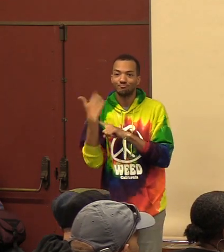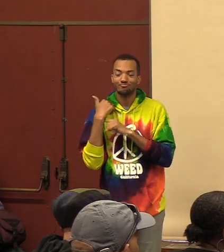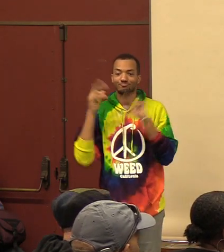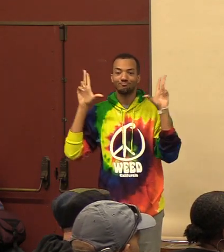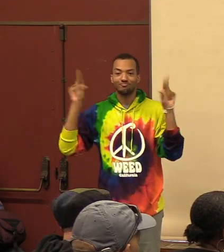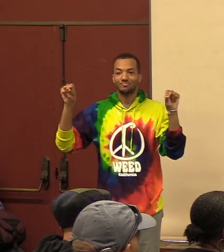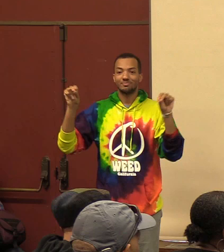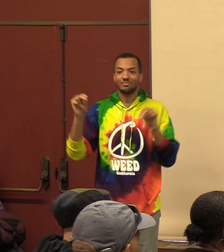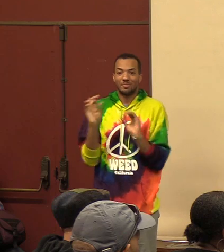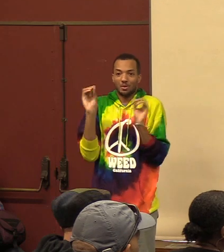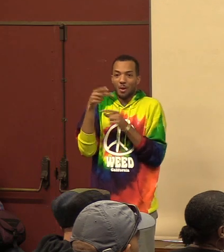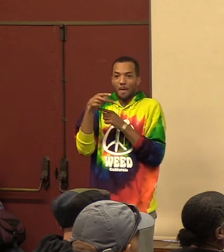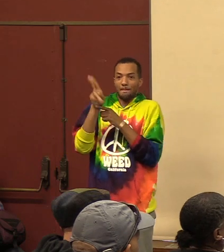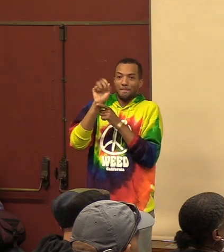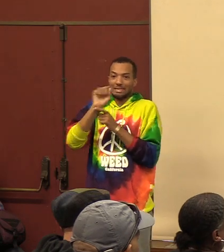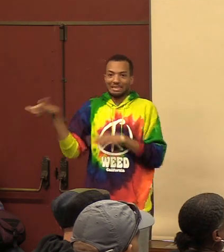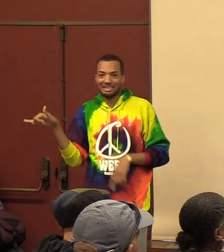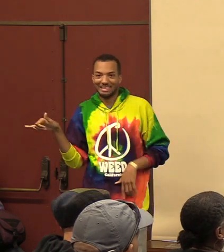eat nothing pussy.